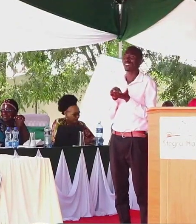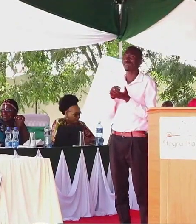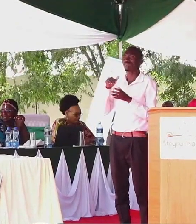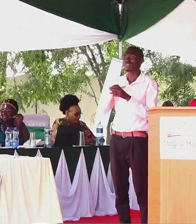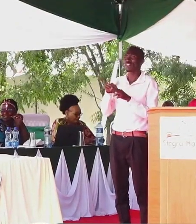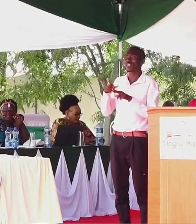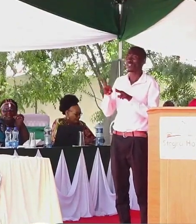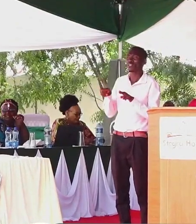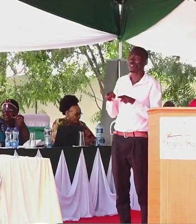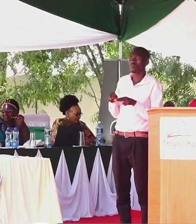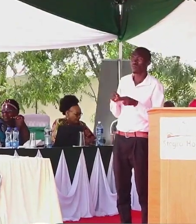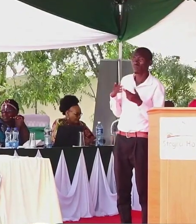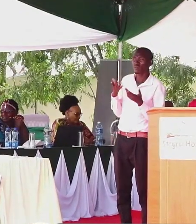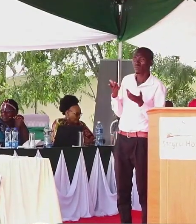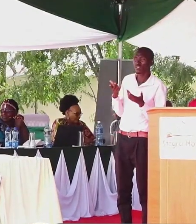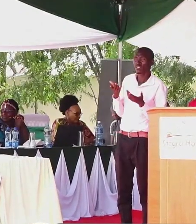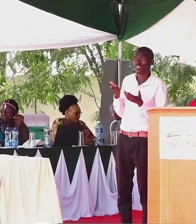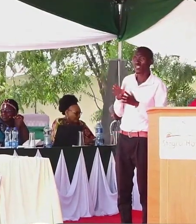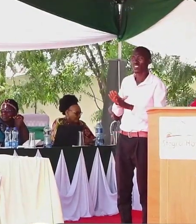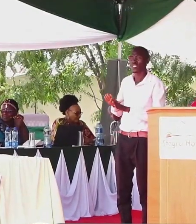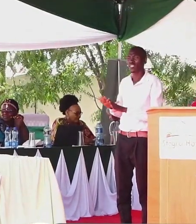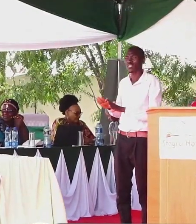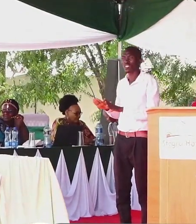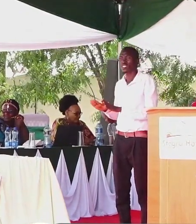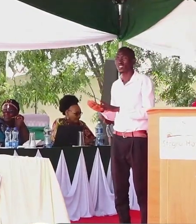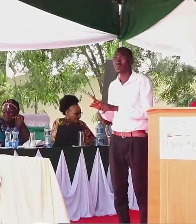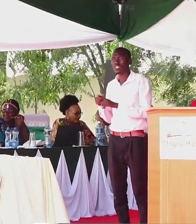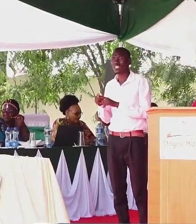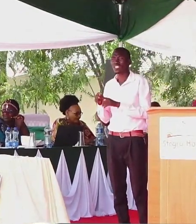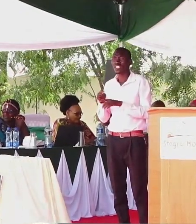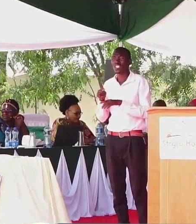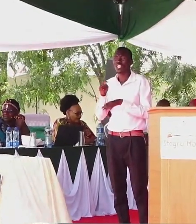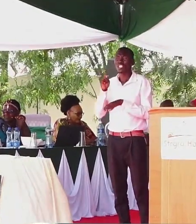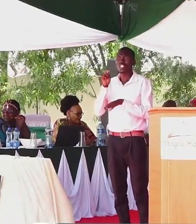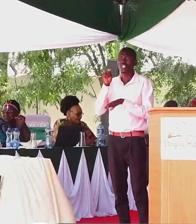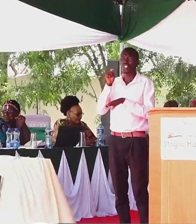I noticed that left, and Kitui?